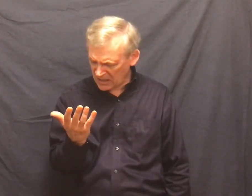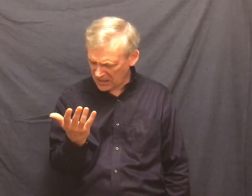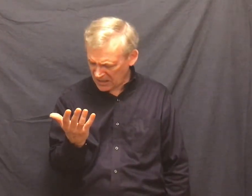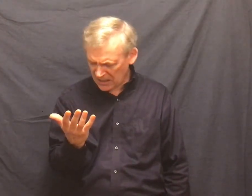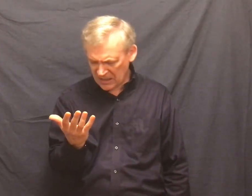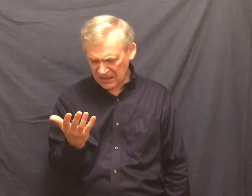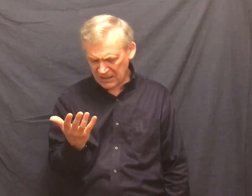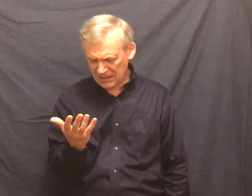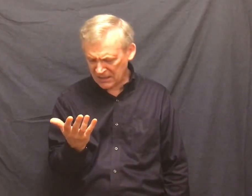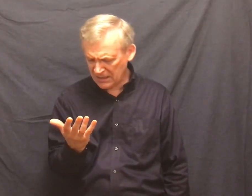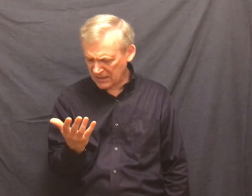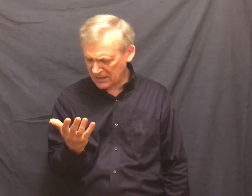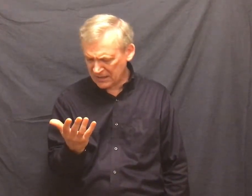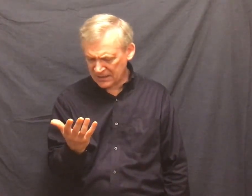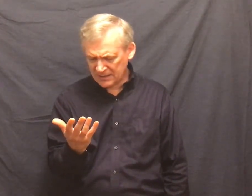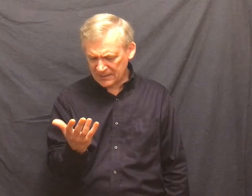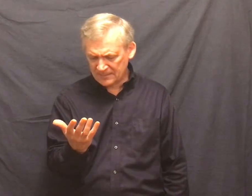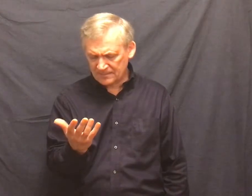Slim twitched George's elbow.